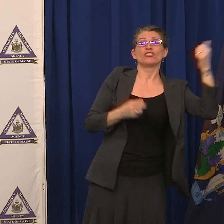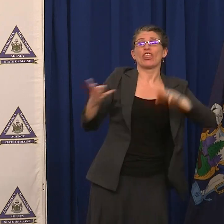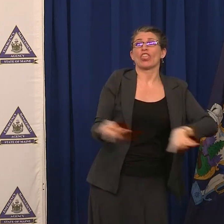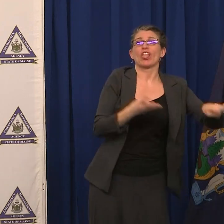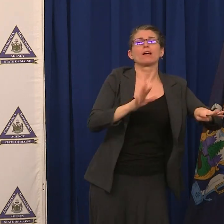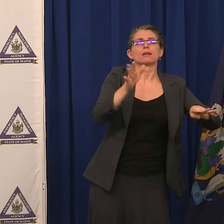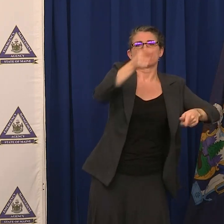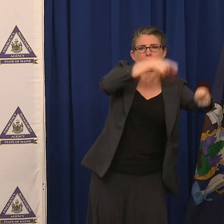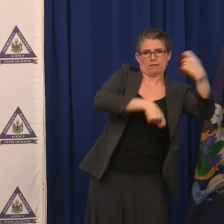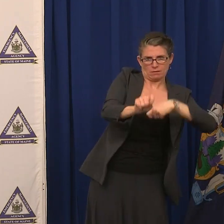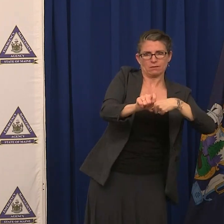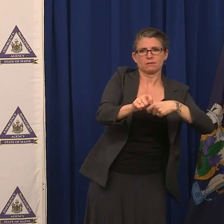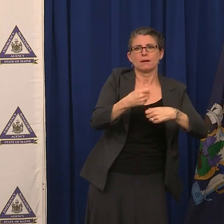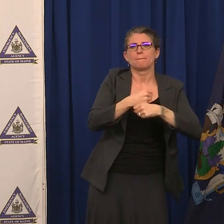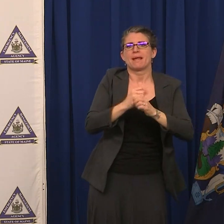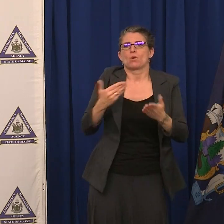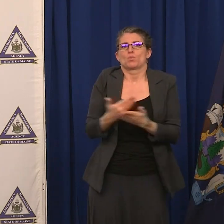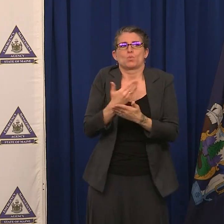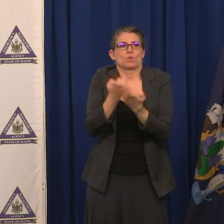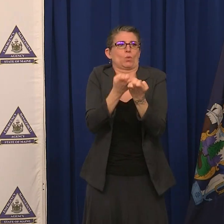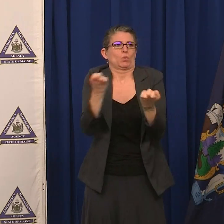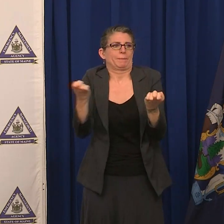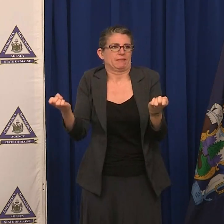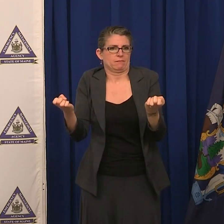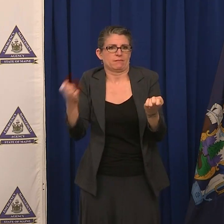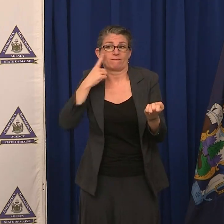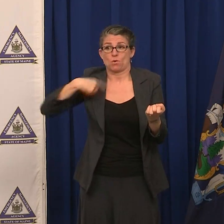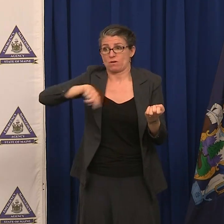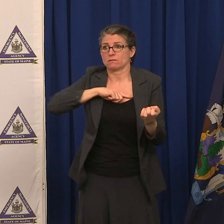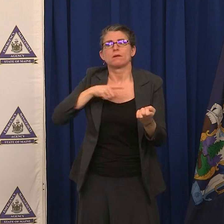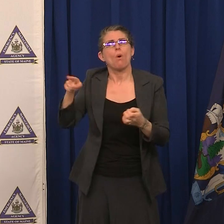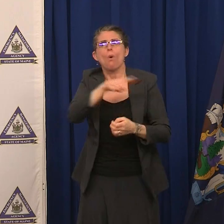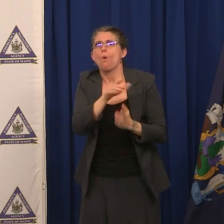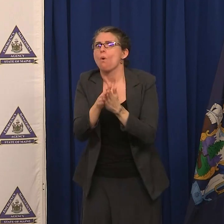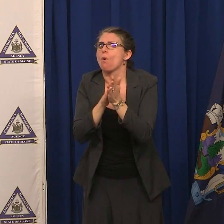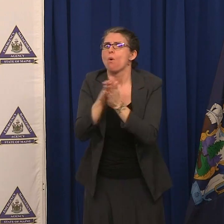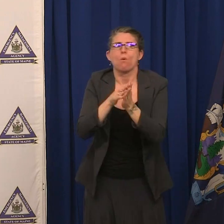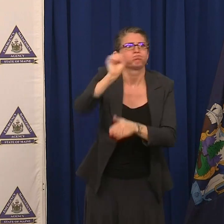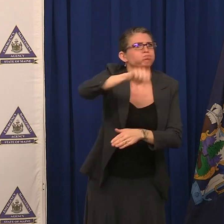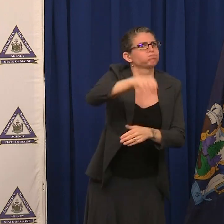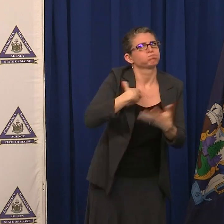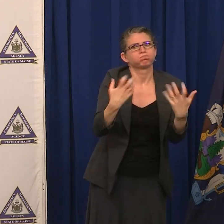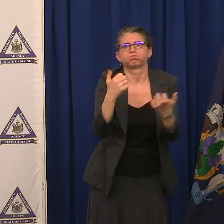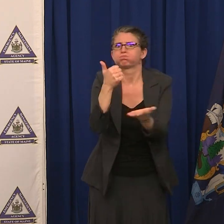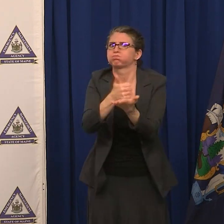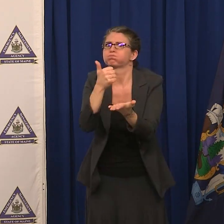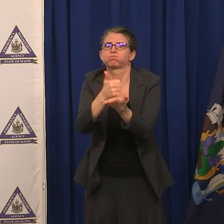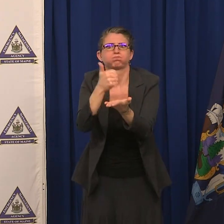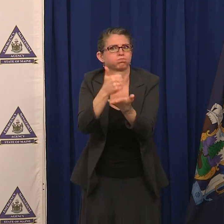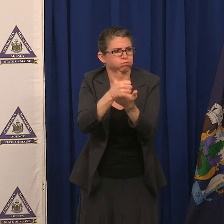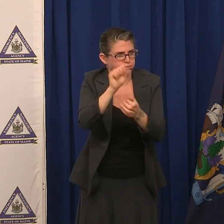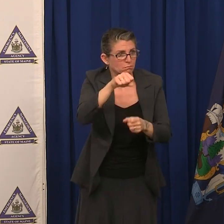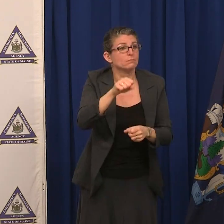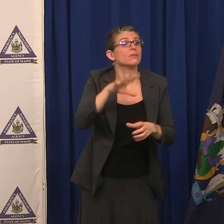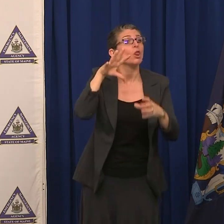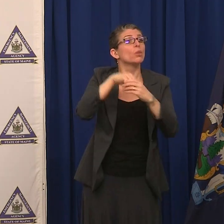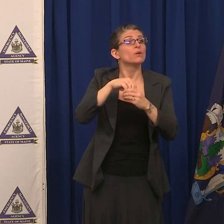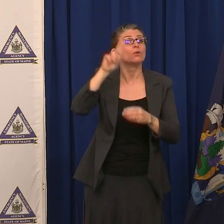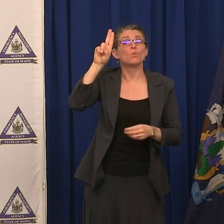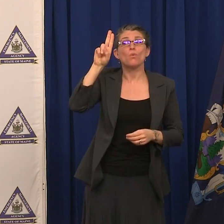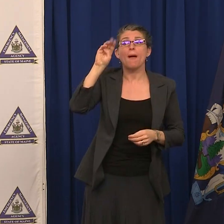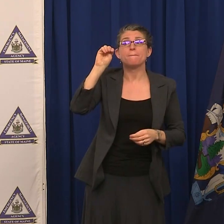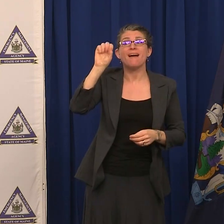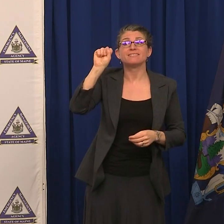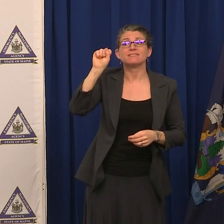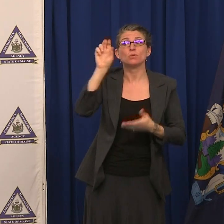The University of Maine system is also involved in those discussions. Where we are is providing those